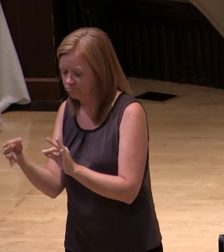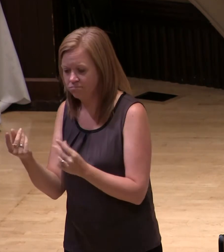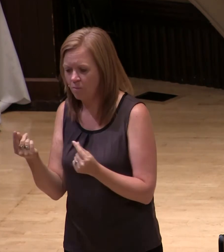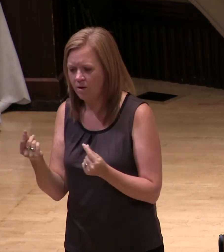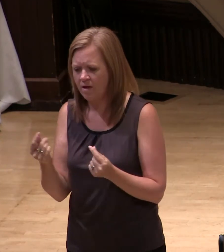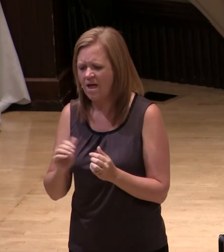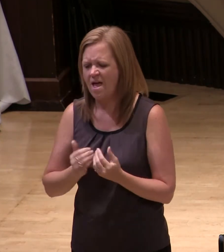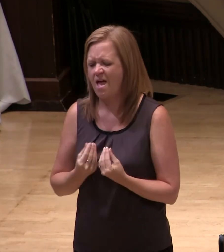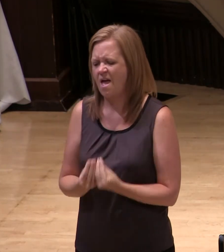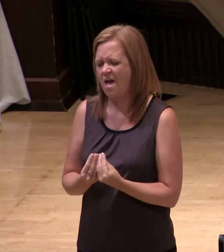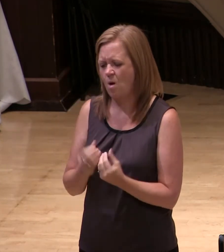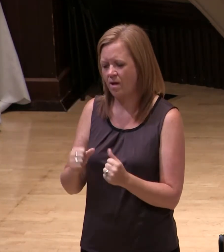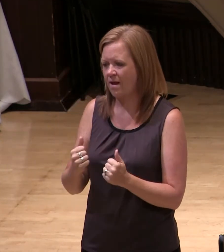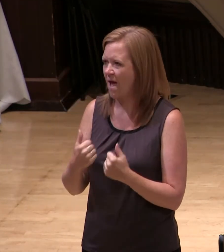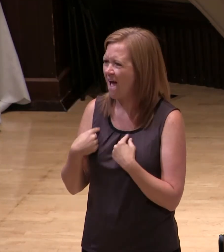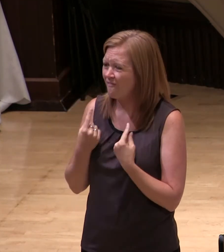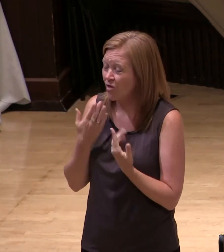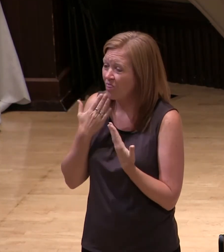How can I ever thank you?